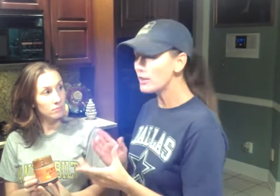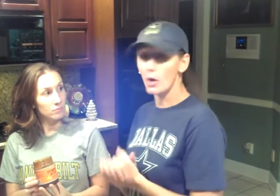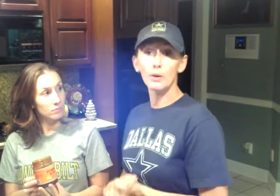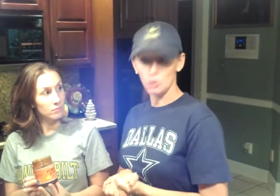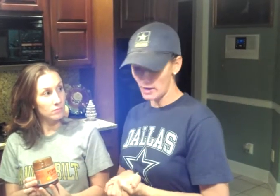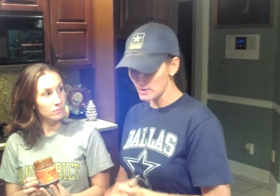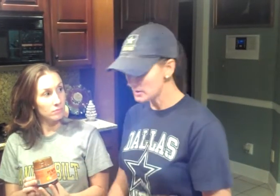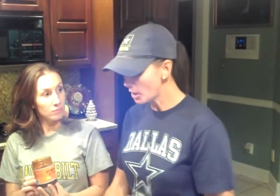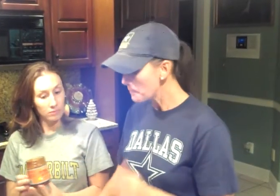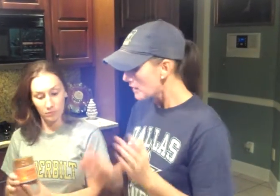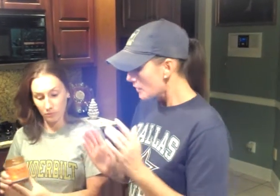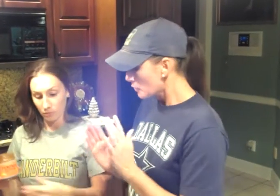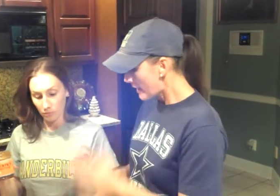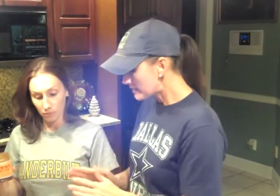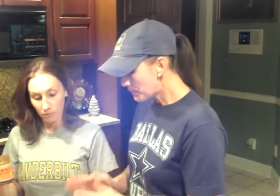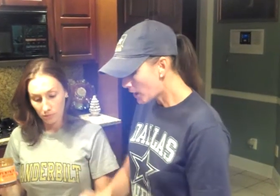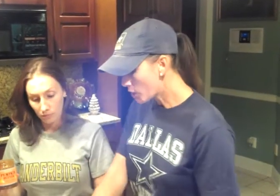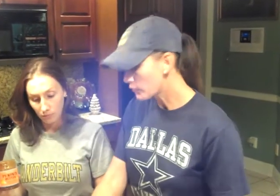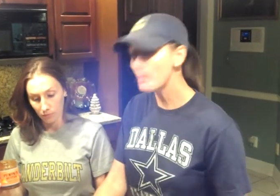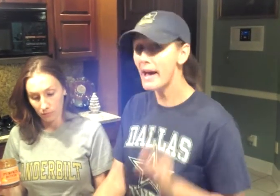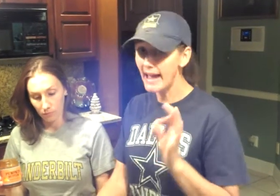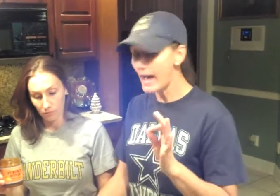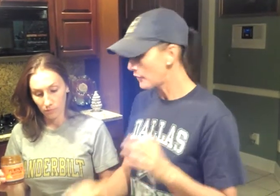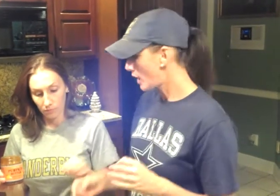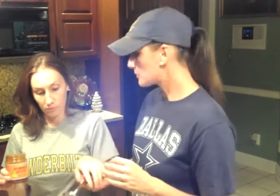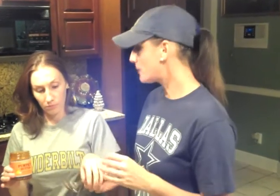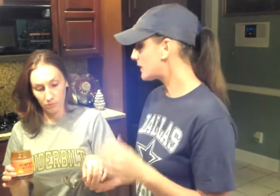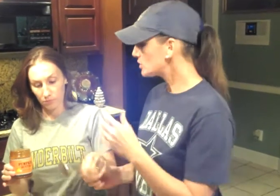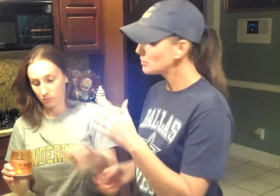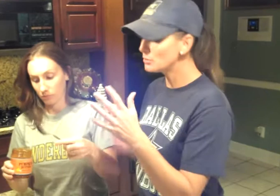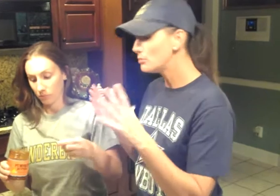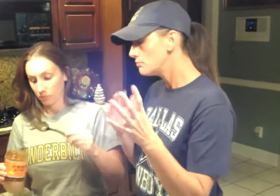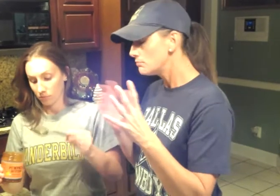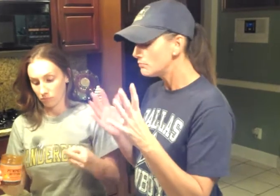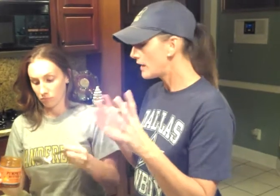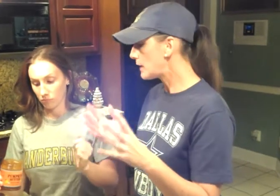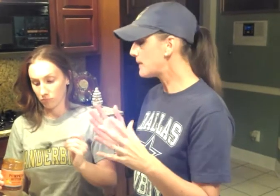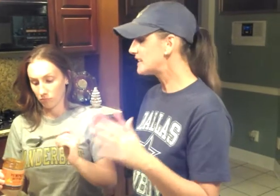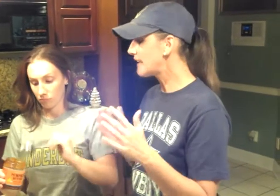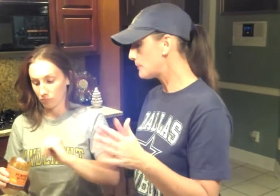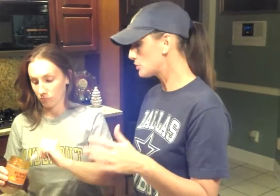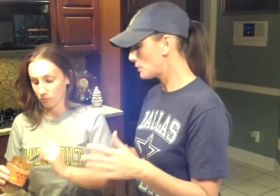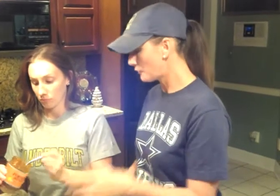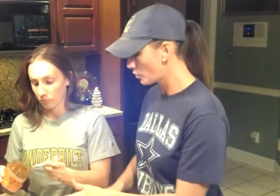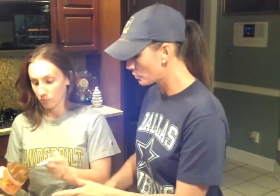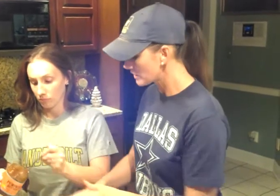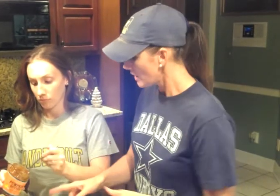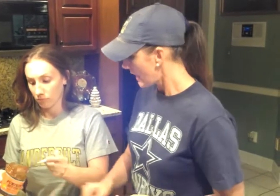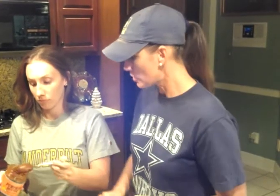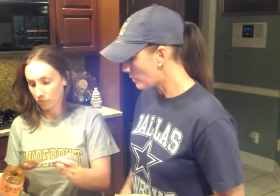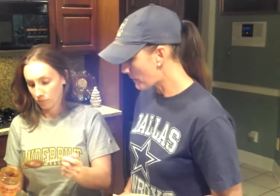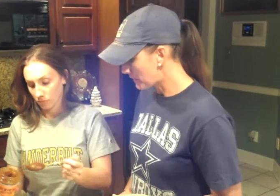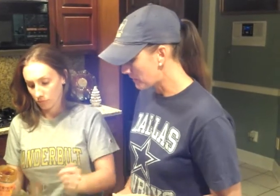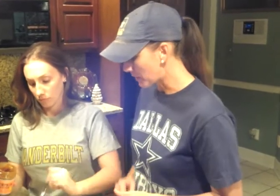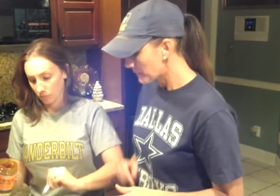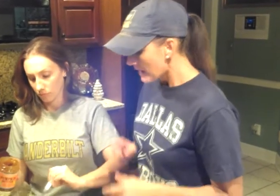thought we would try this. So the recipe calls for about a half a cup, so about two heaping tablespoonfuls, and just plop it in there.